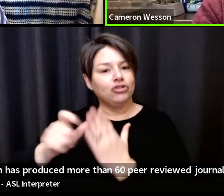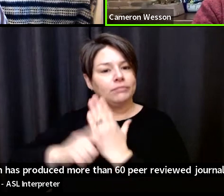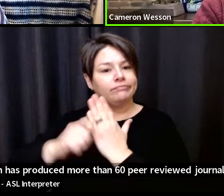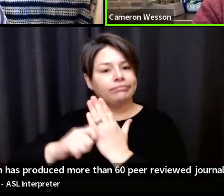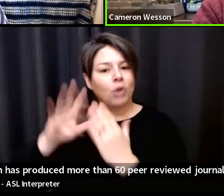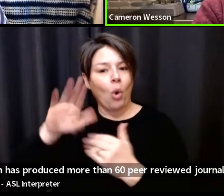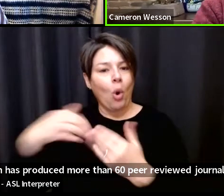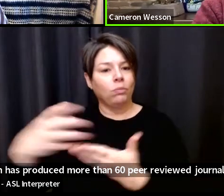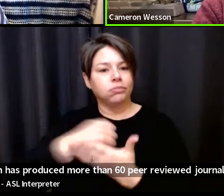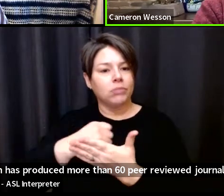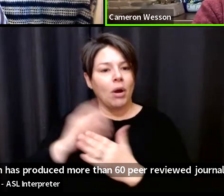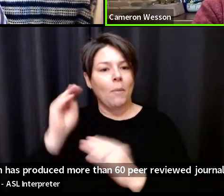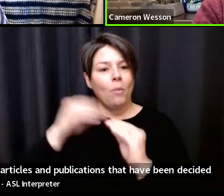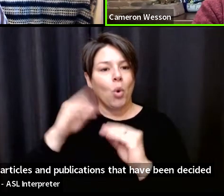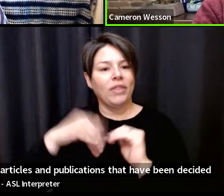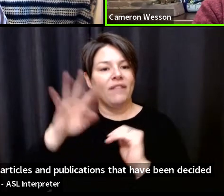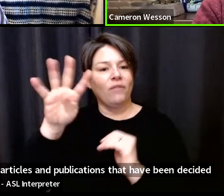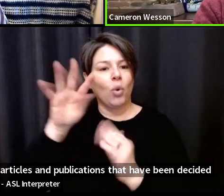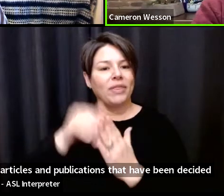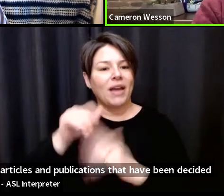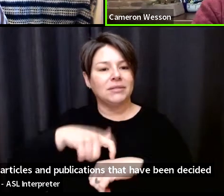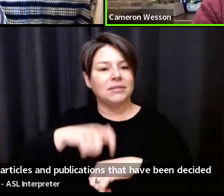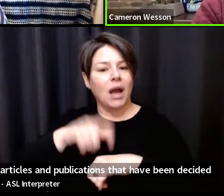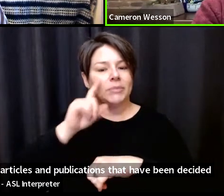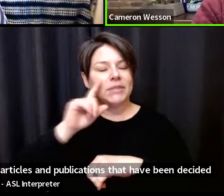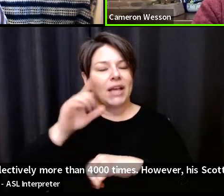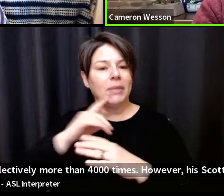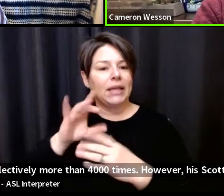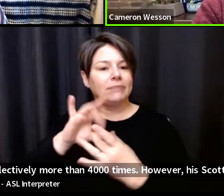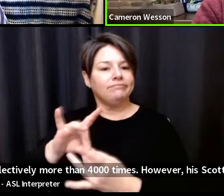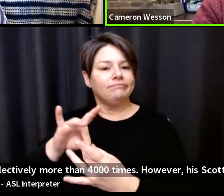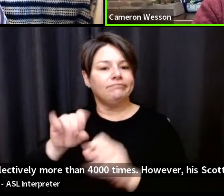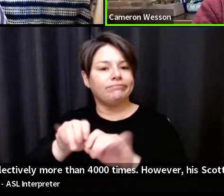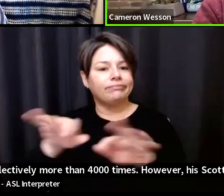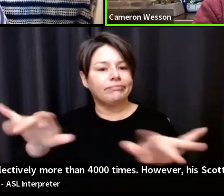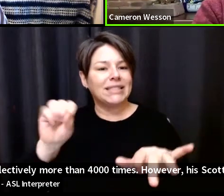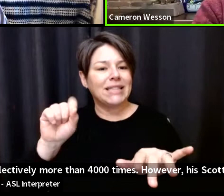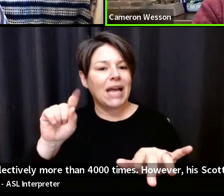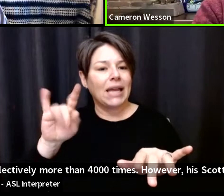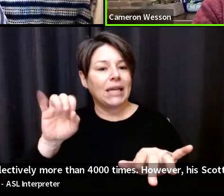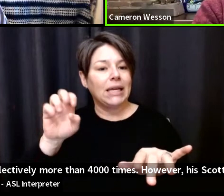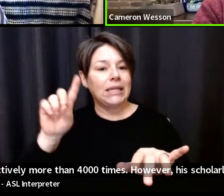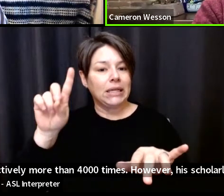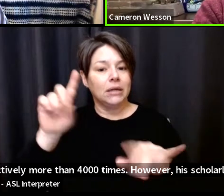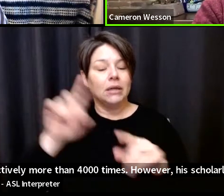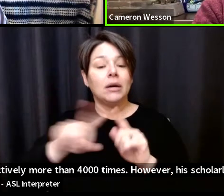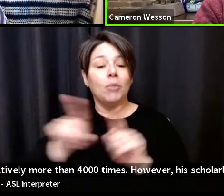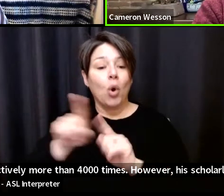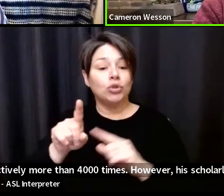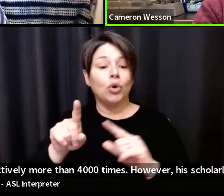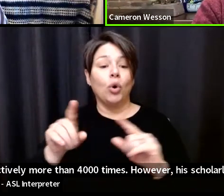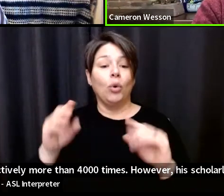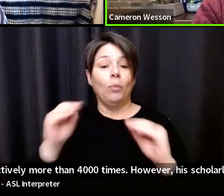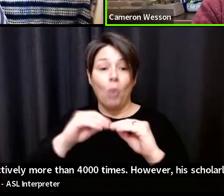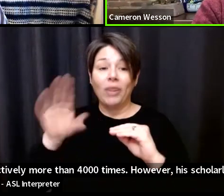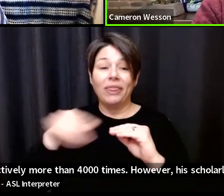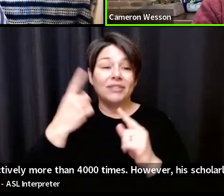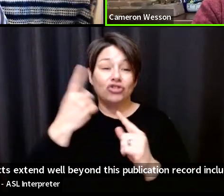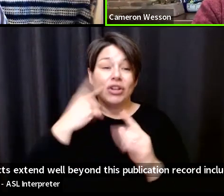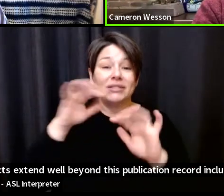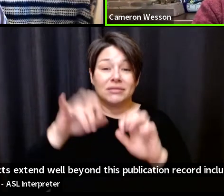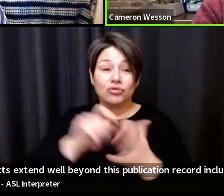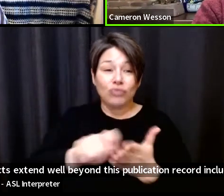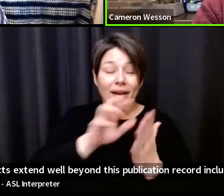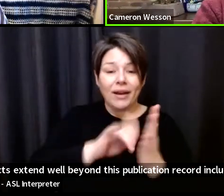collectively more than 4,000 times. However, his scholarly impacts extend well beyond his publication record, including